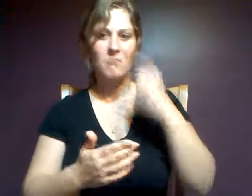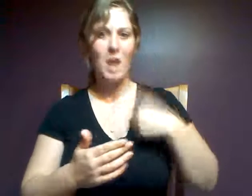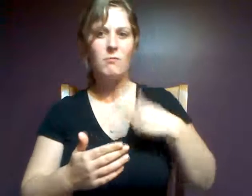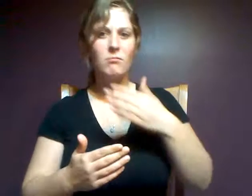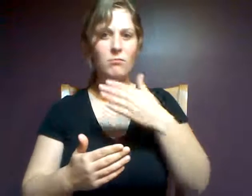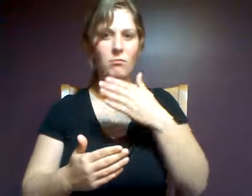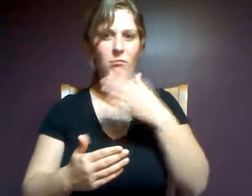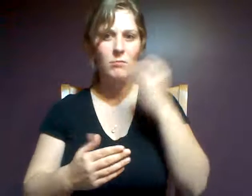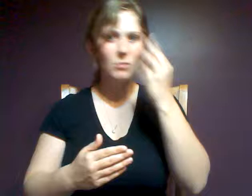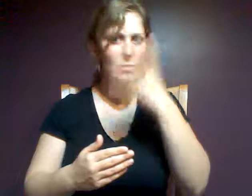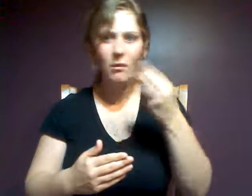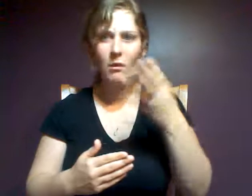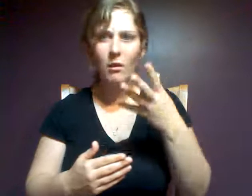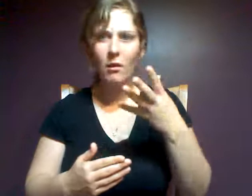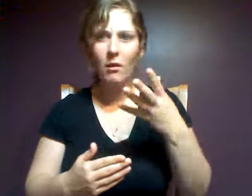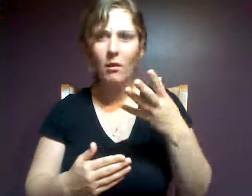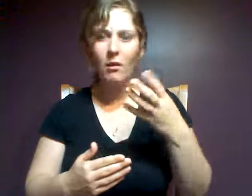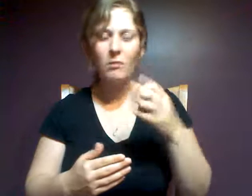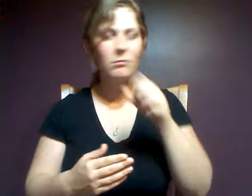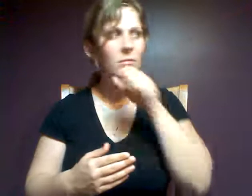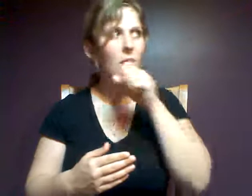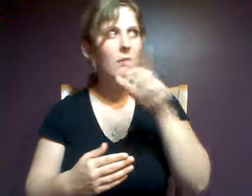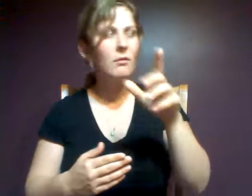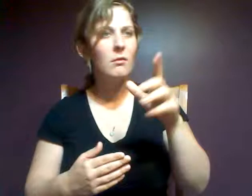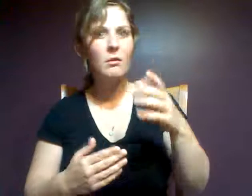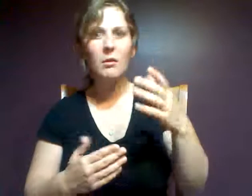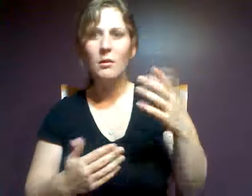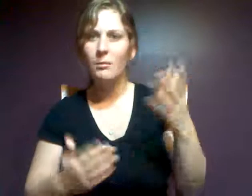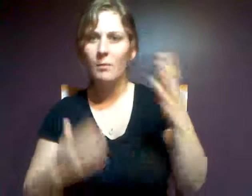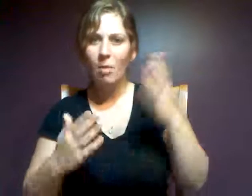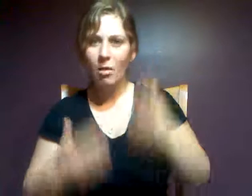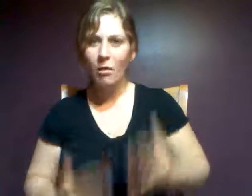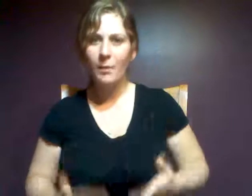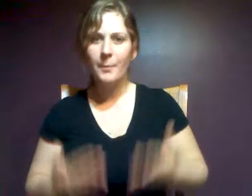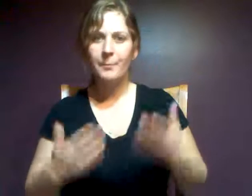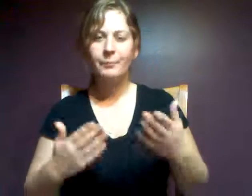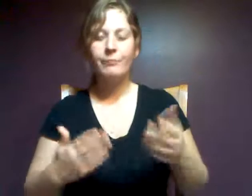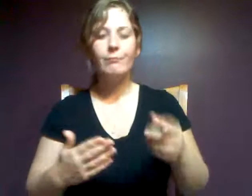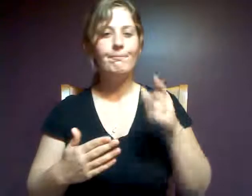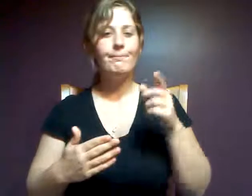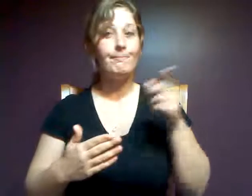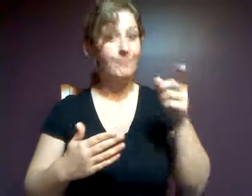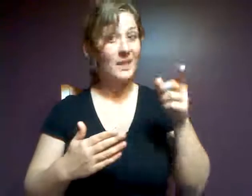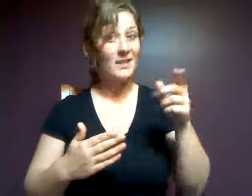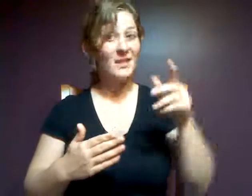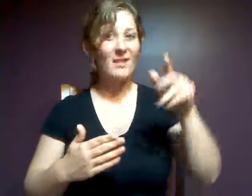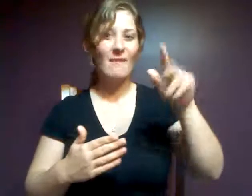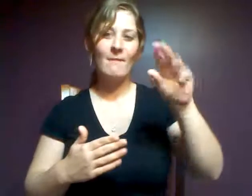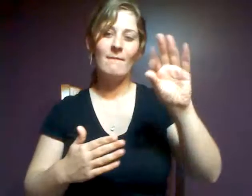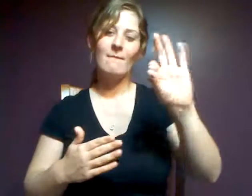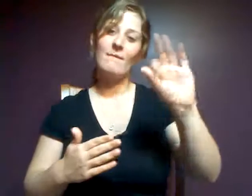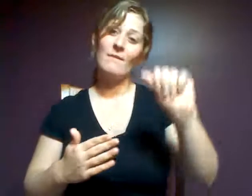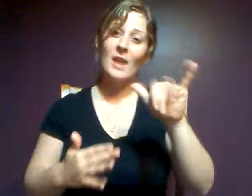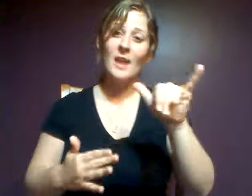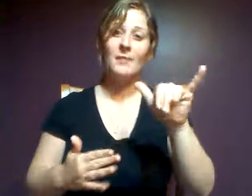lives in Denver. And like any teenager, she just wants to be liked and to fit in. It's Sunday night. She's getting ready